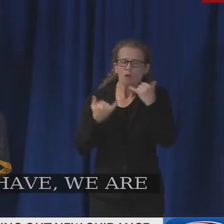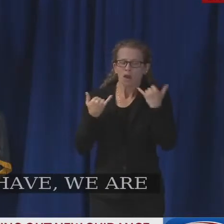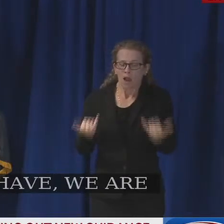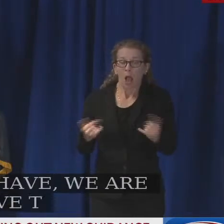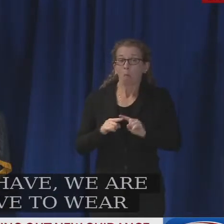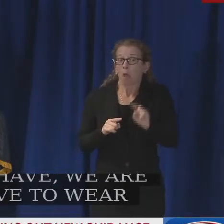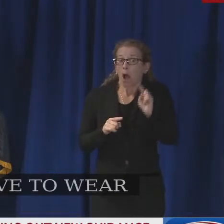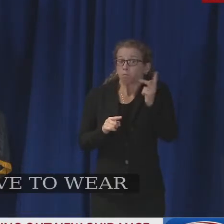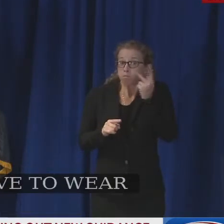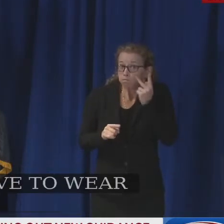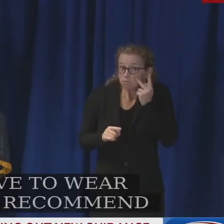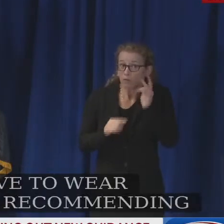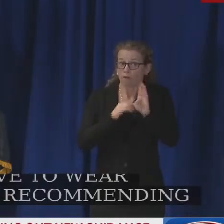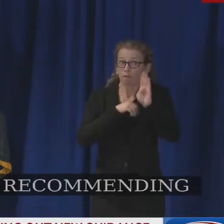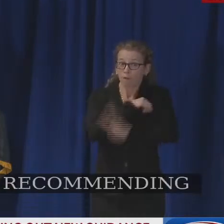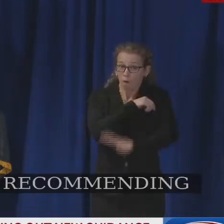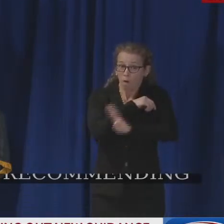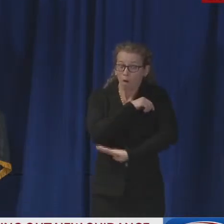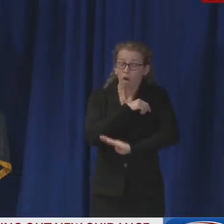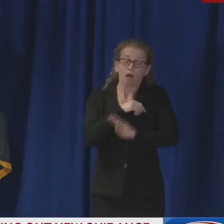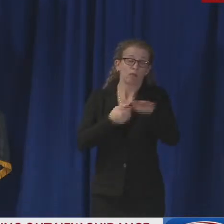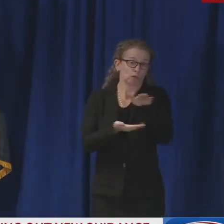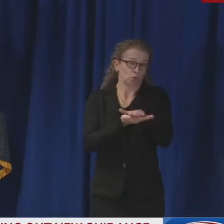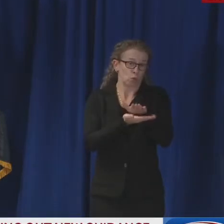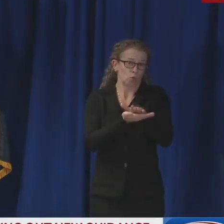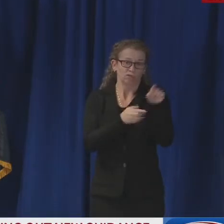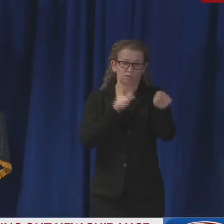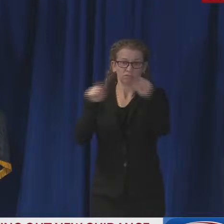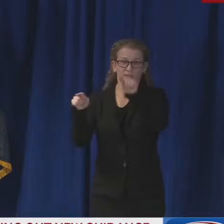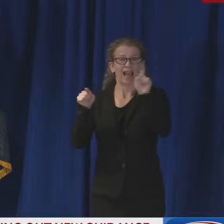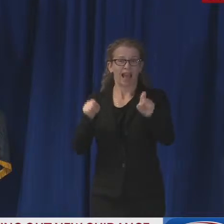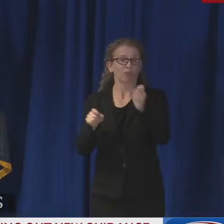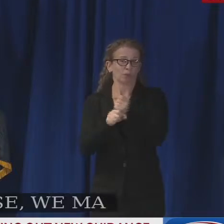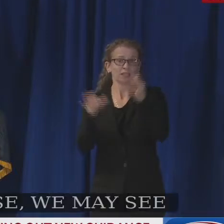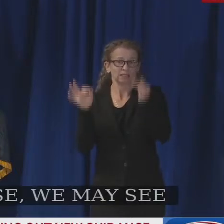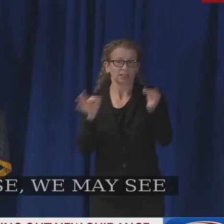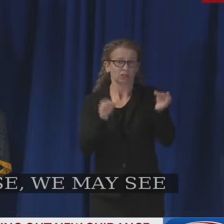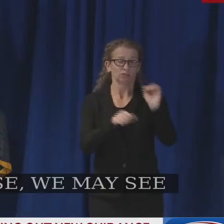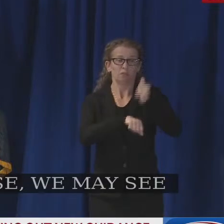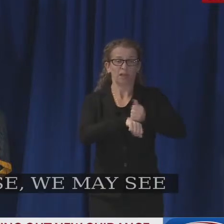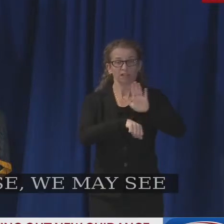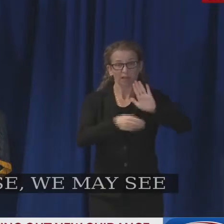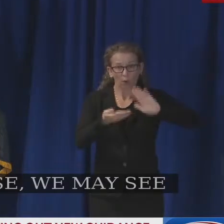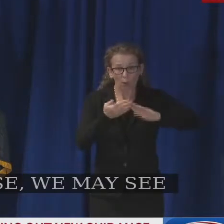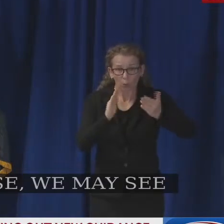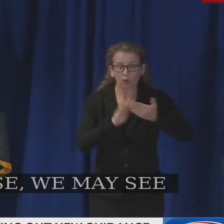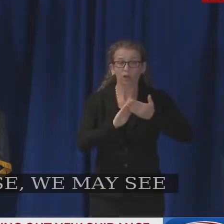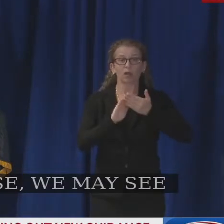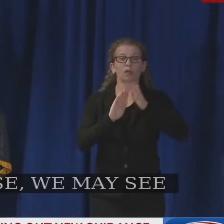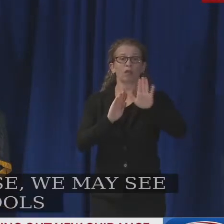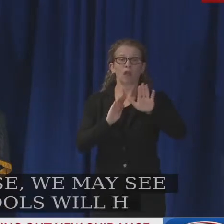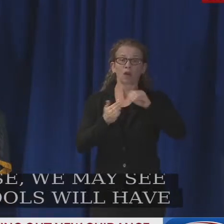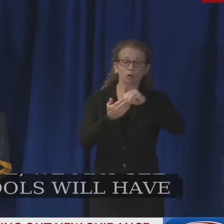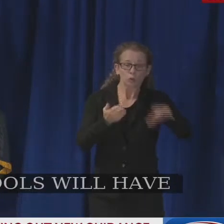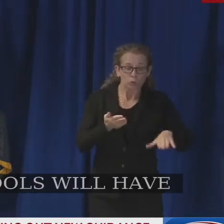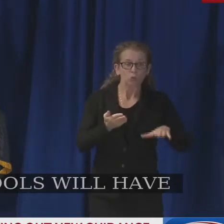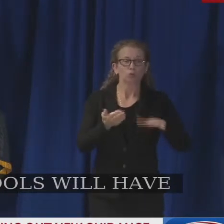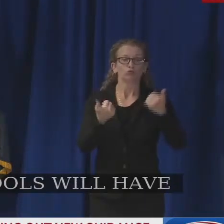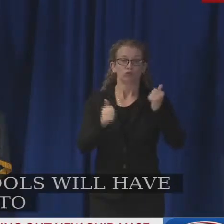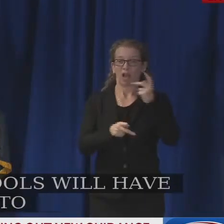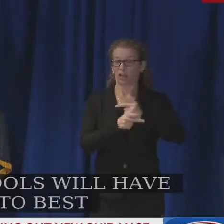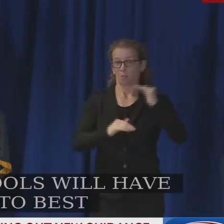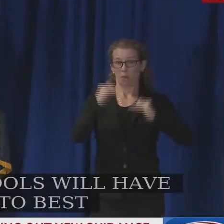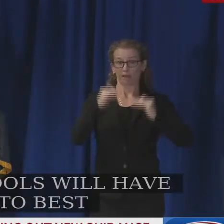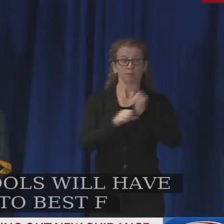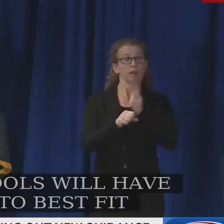see a fall surge, schools will have to make, as they did last year, make decisions to best fit the need and that balance of making sure kids are getting